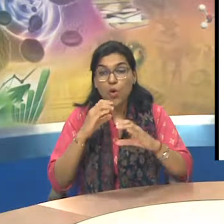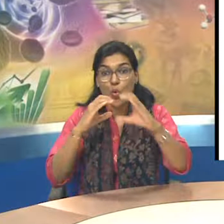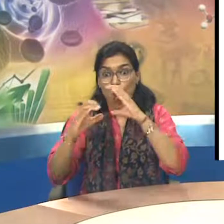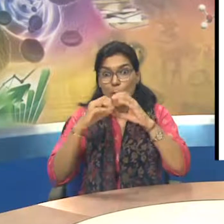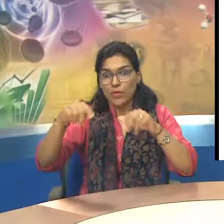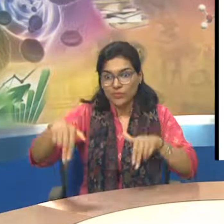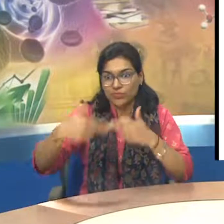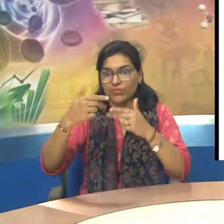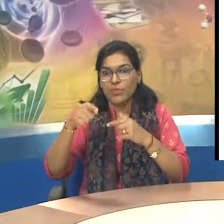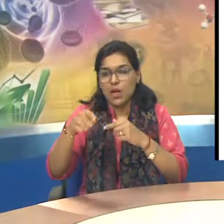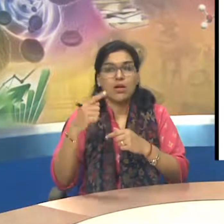and respond